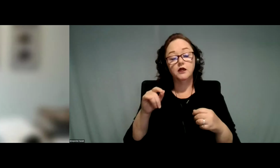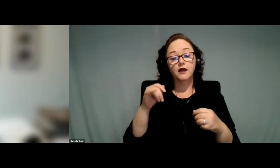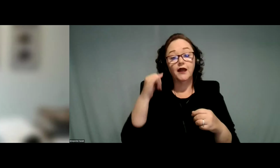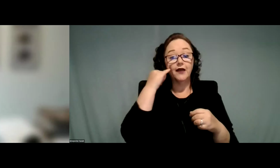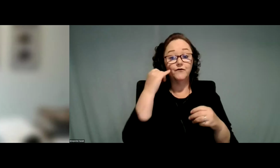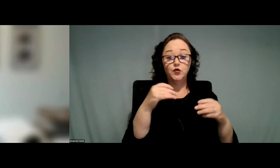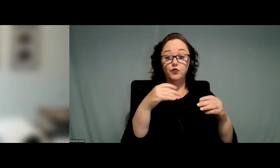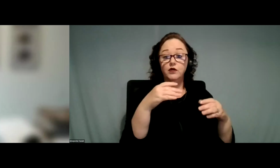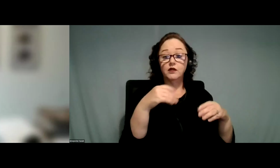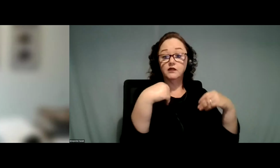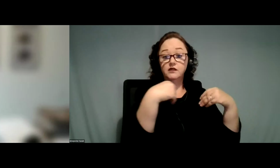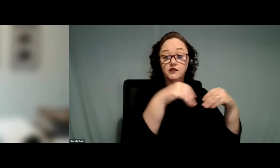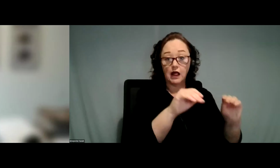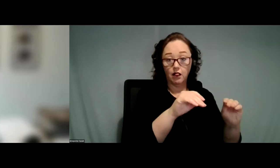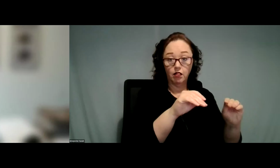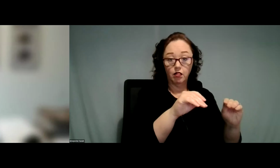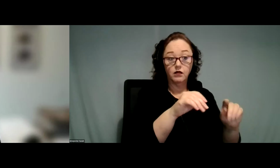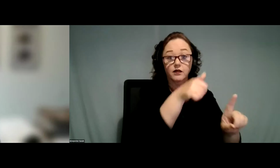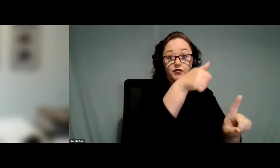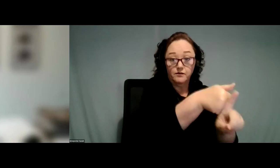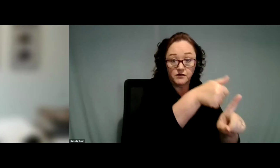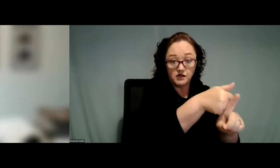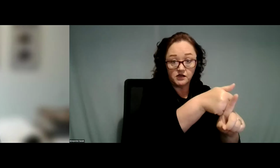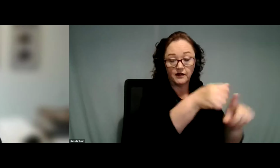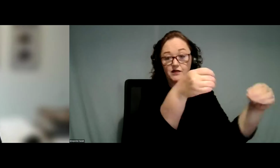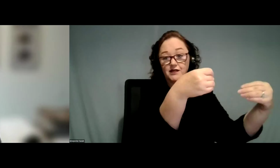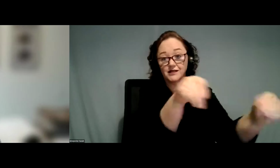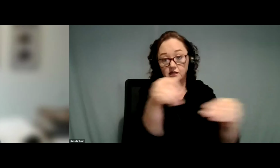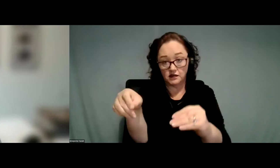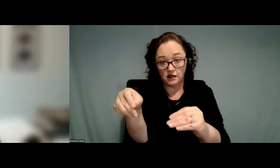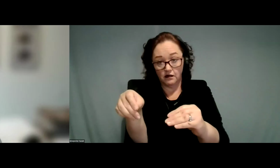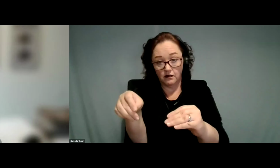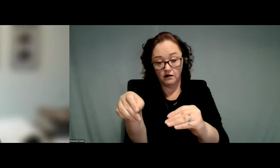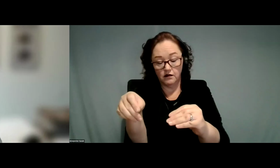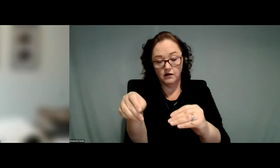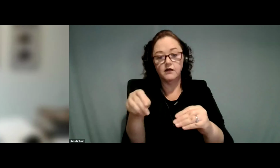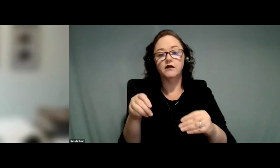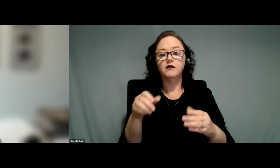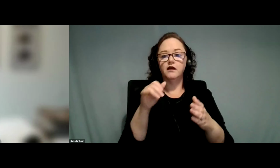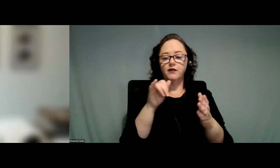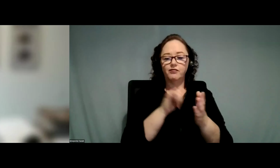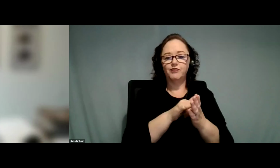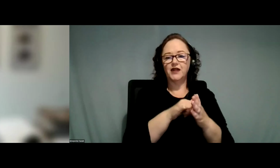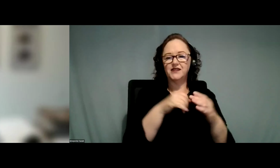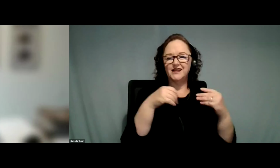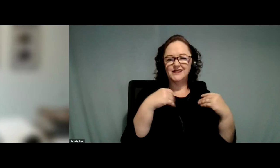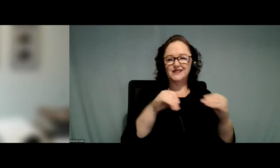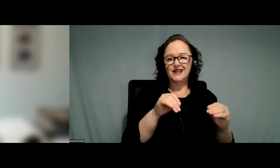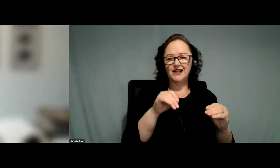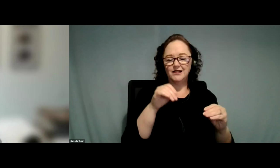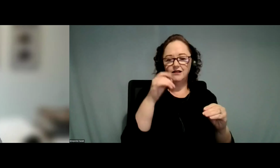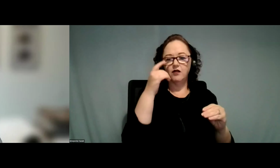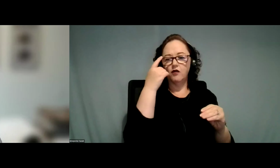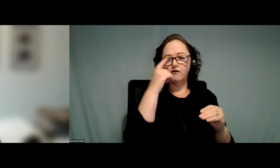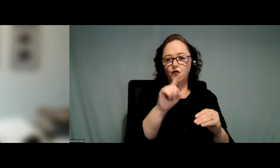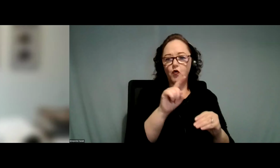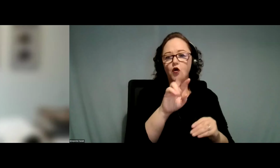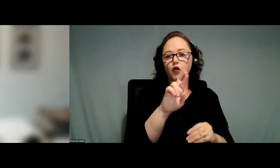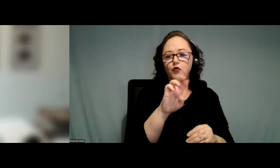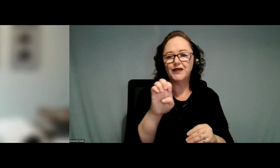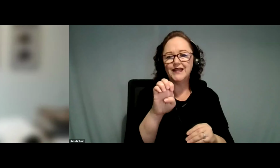who themselves is making a sale, then that's called a sale for resale. Or a wholesale transaction.